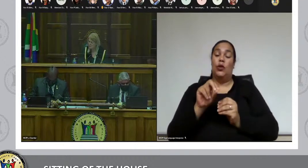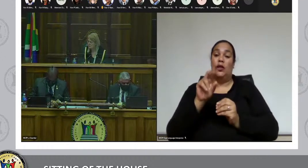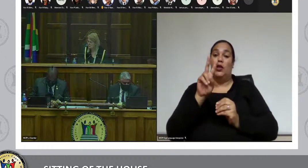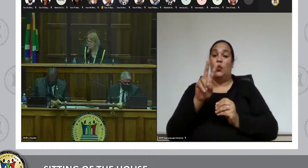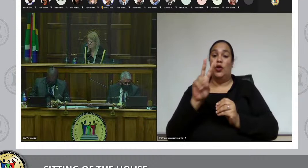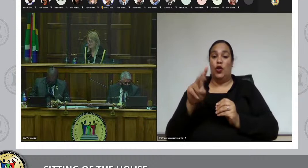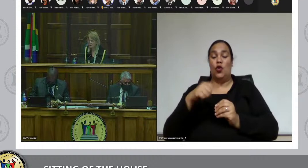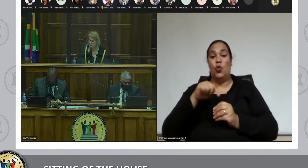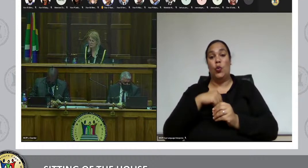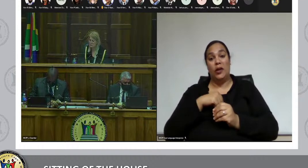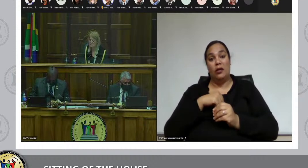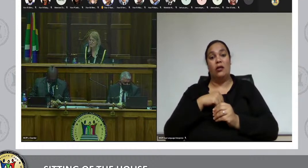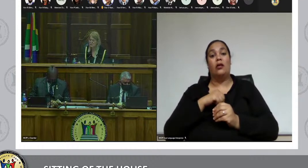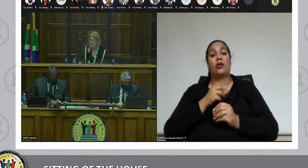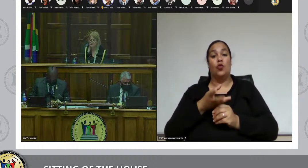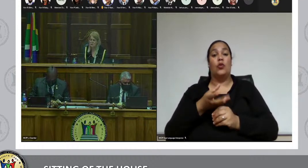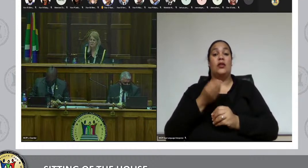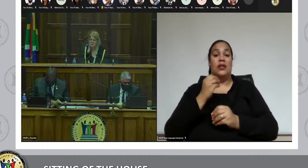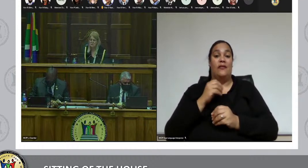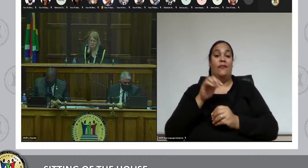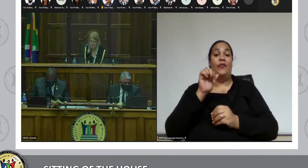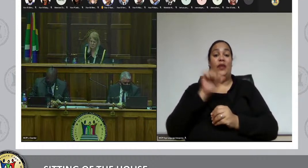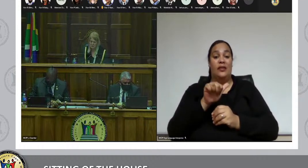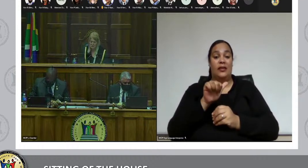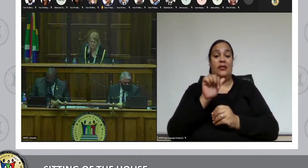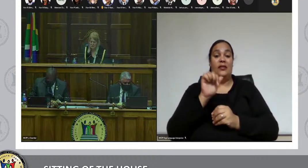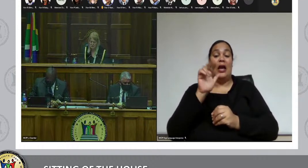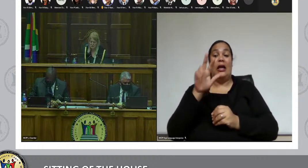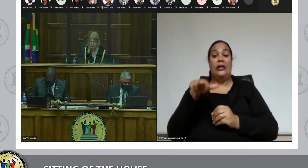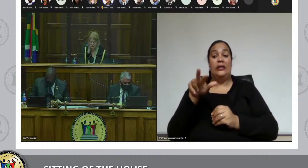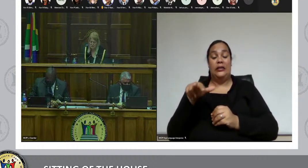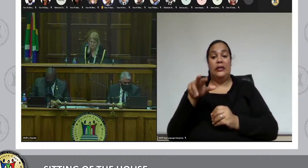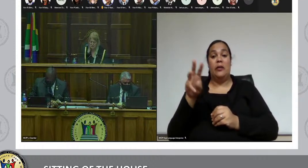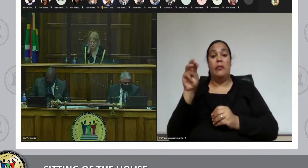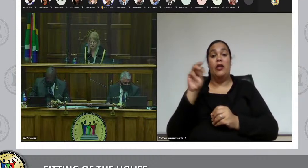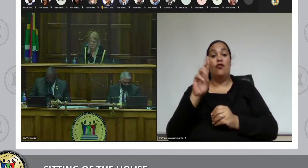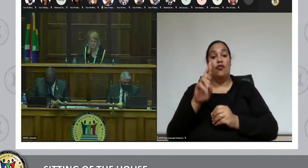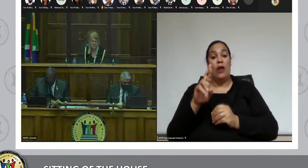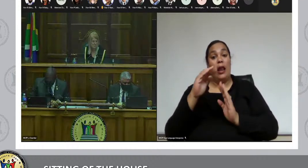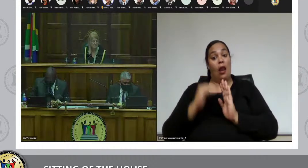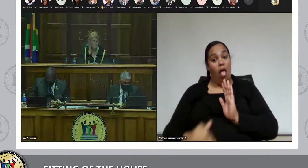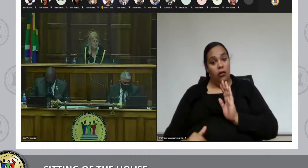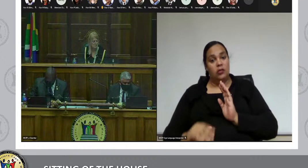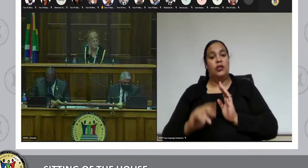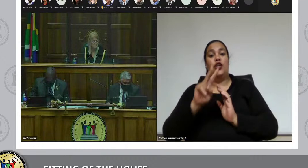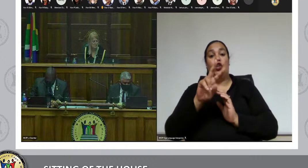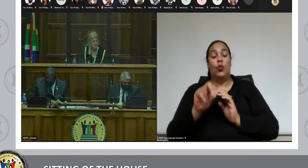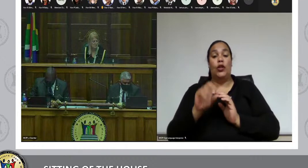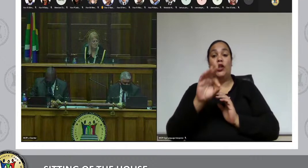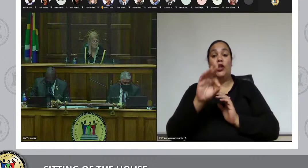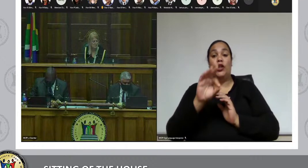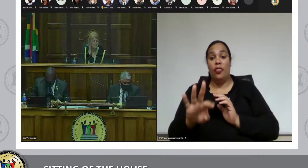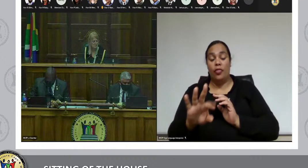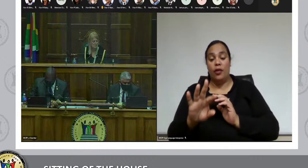we will be receiving 618 million rand less, and in